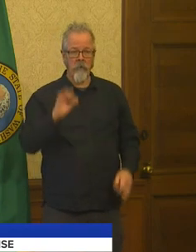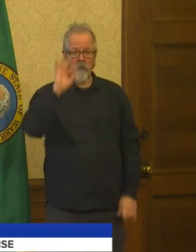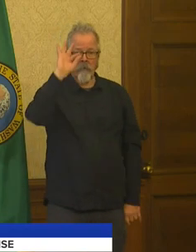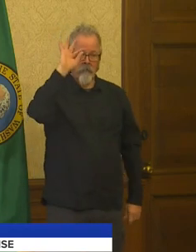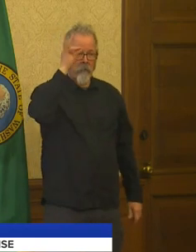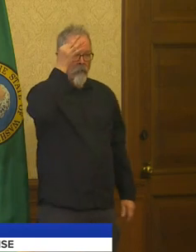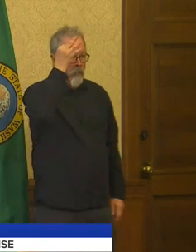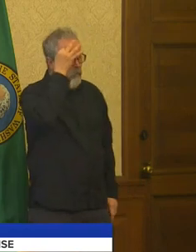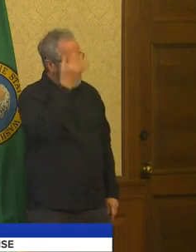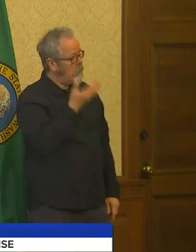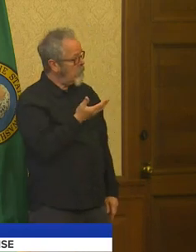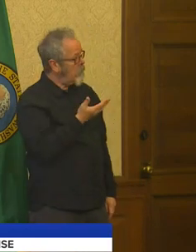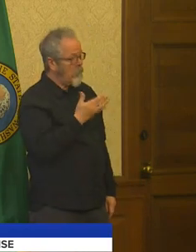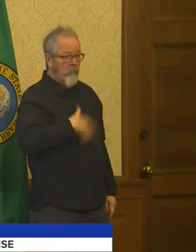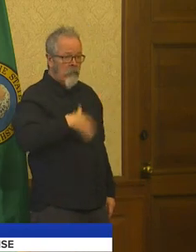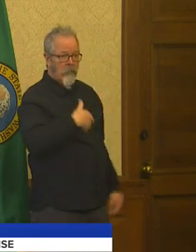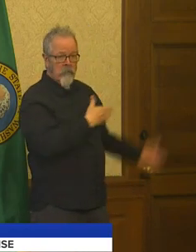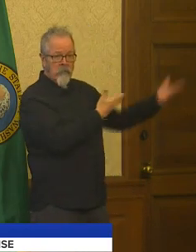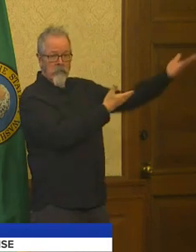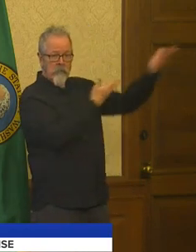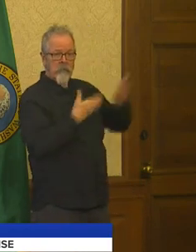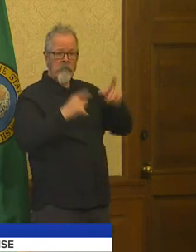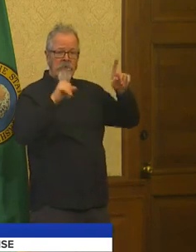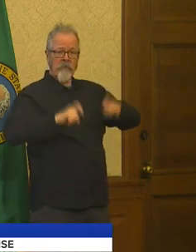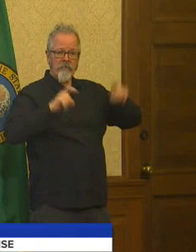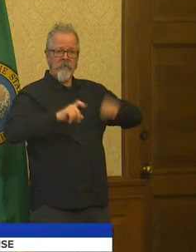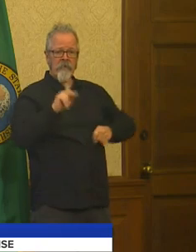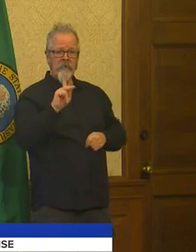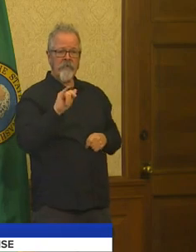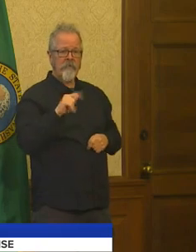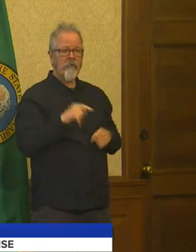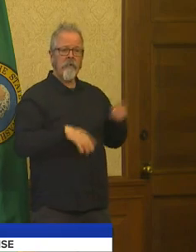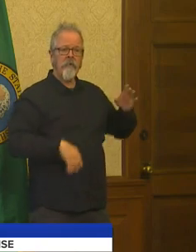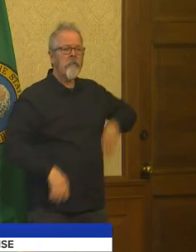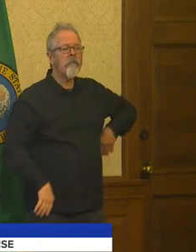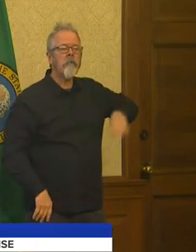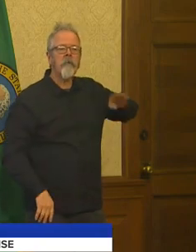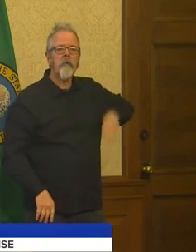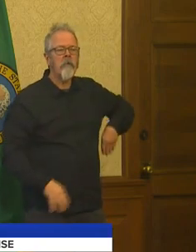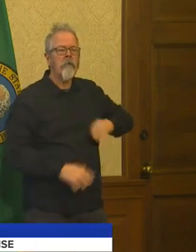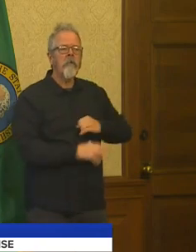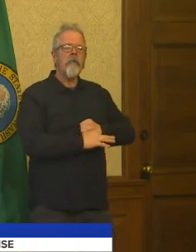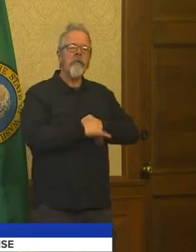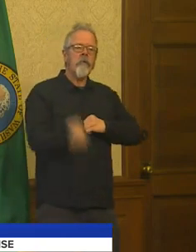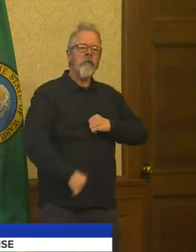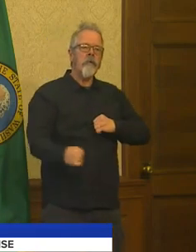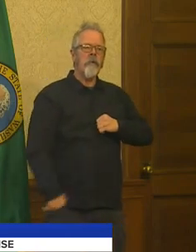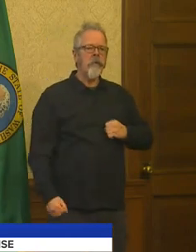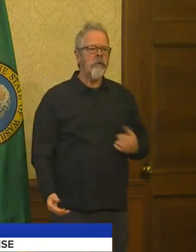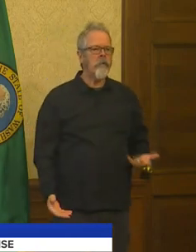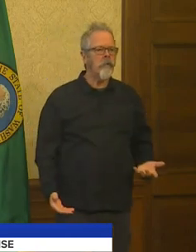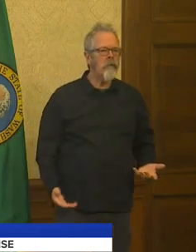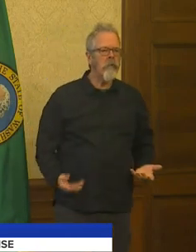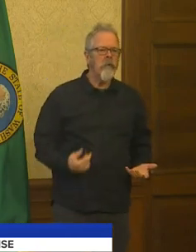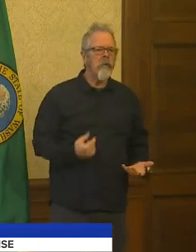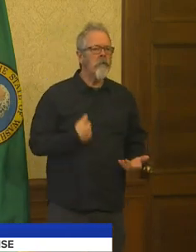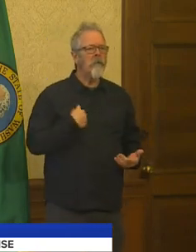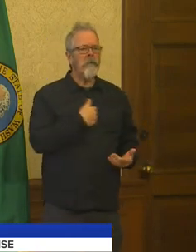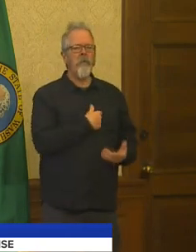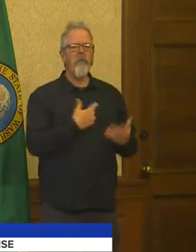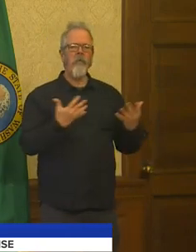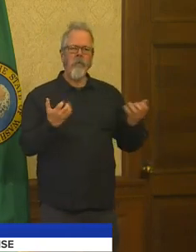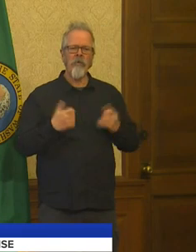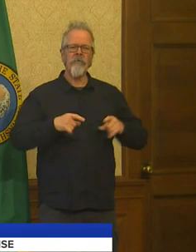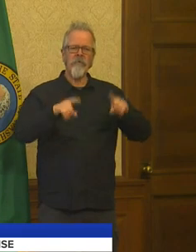test as many people as we want to test. We would like to test probably 4 times the number of people we're